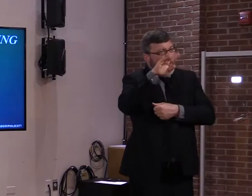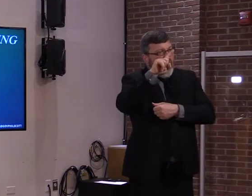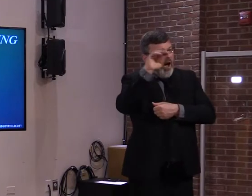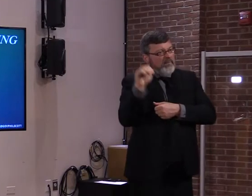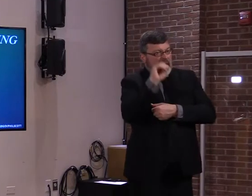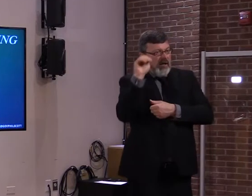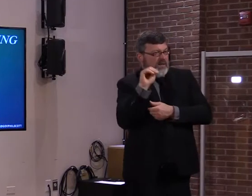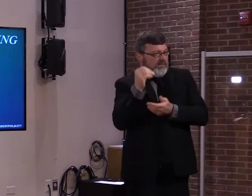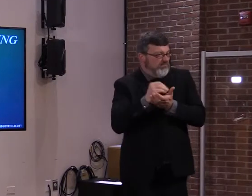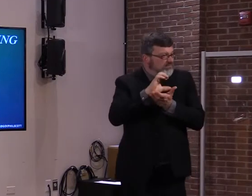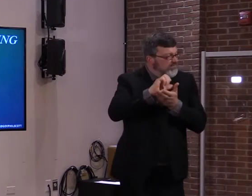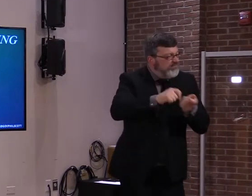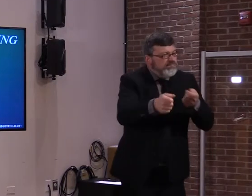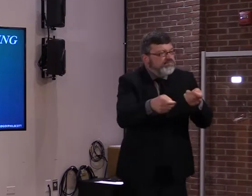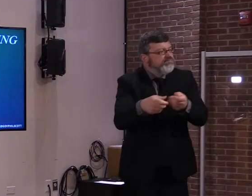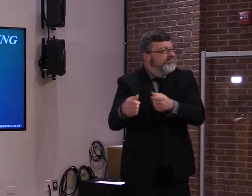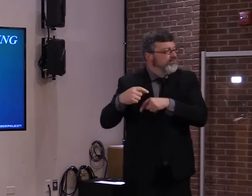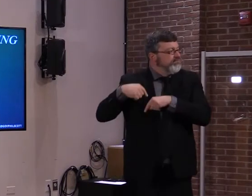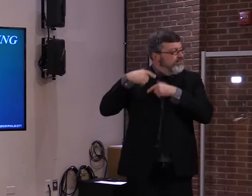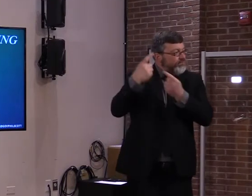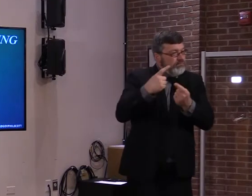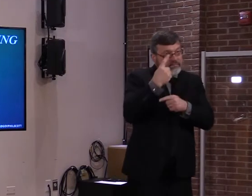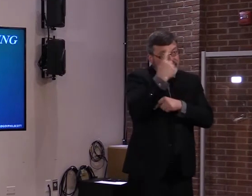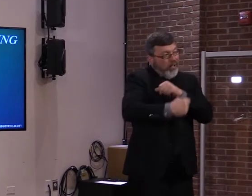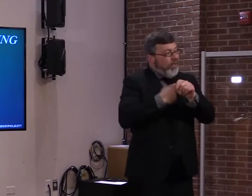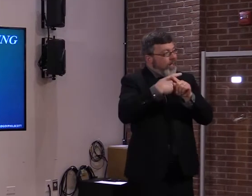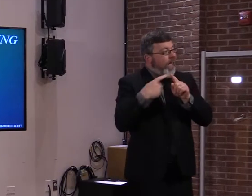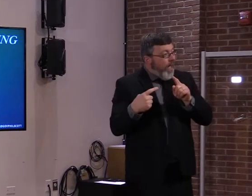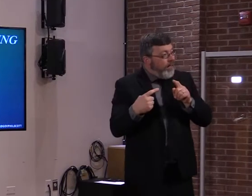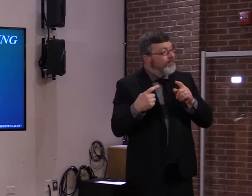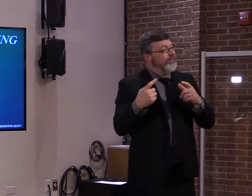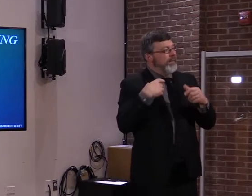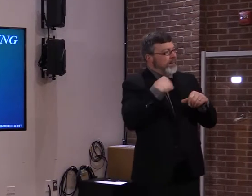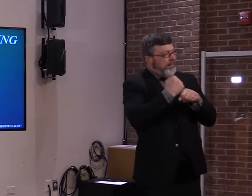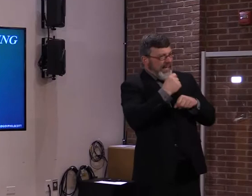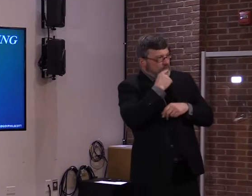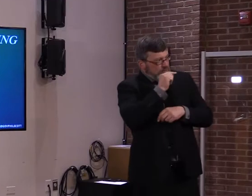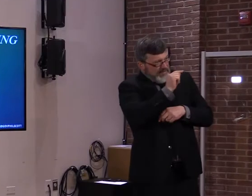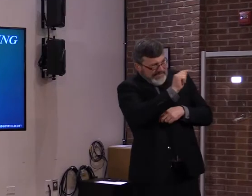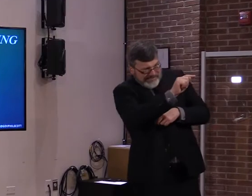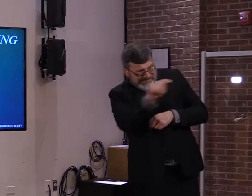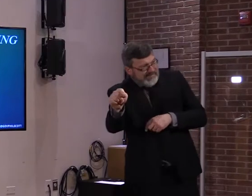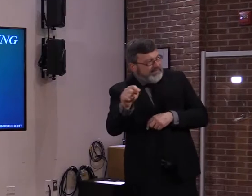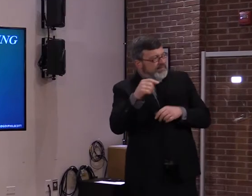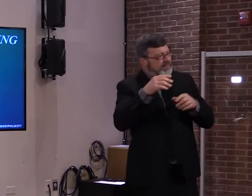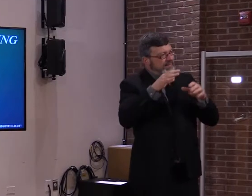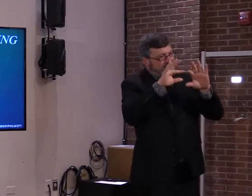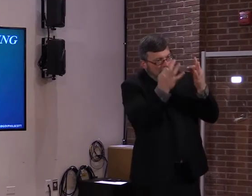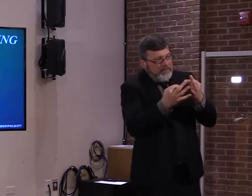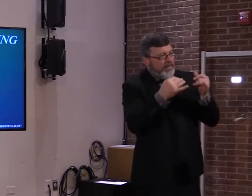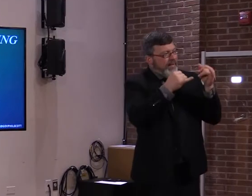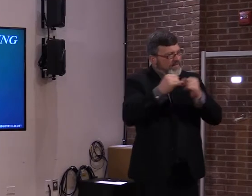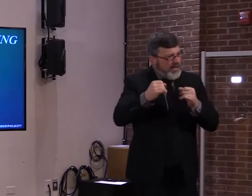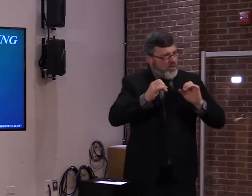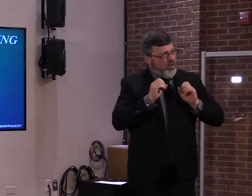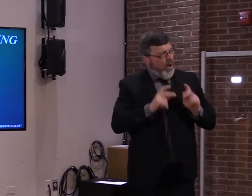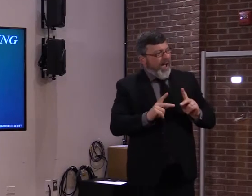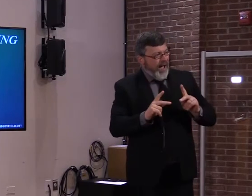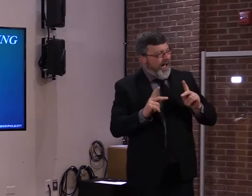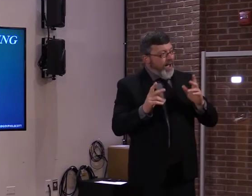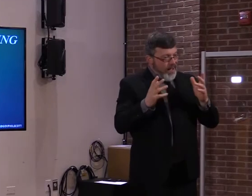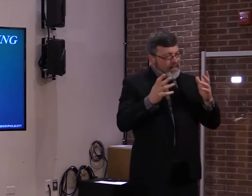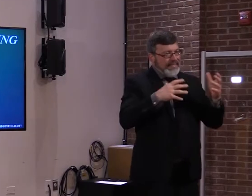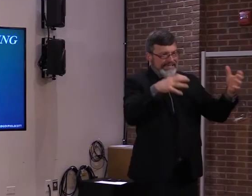we have tried to make sure that there's a compassionate way that we move forward in a program that's